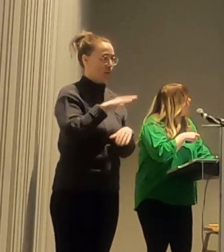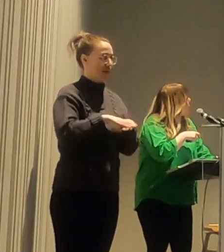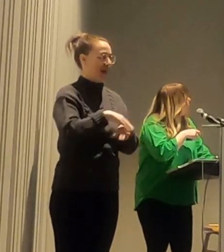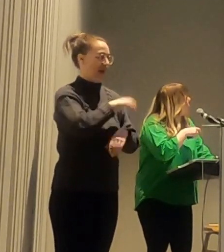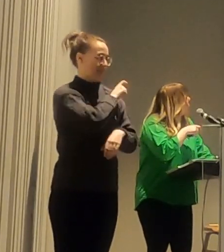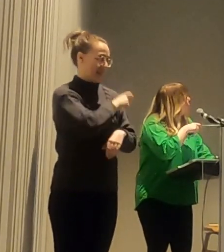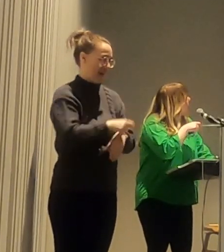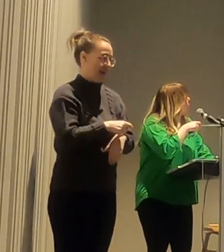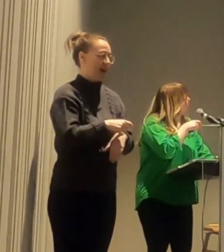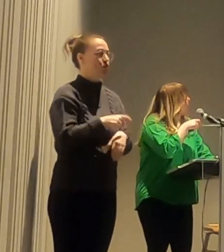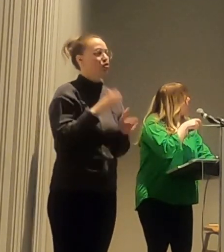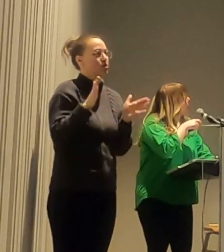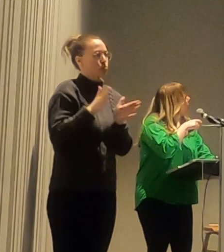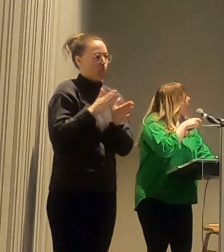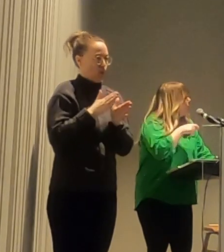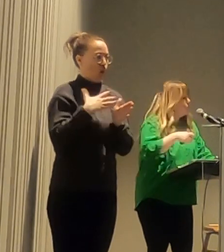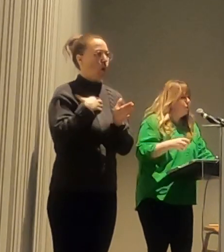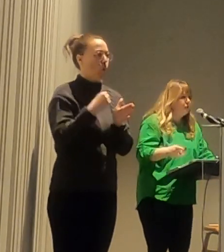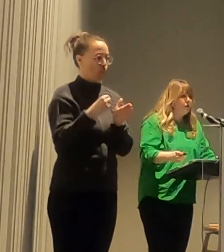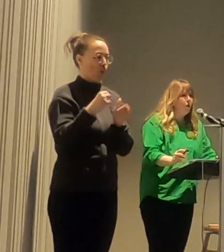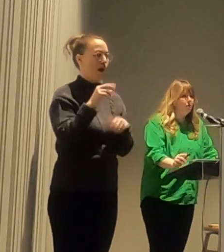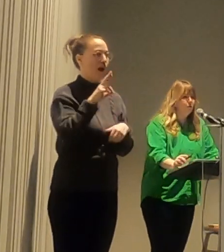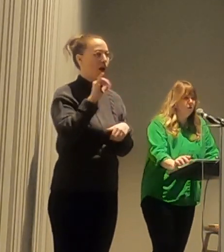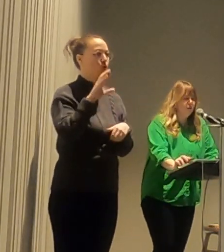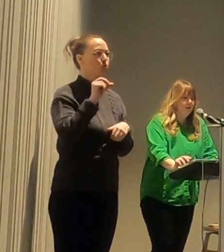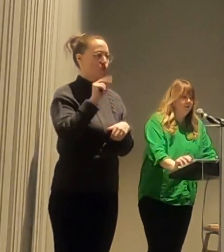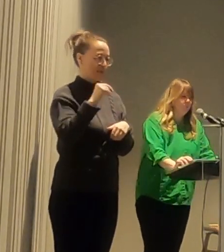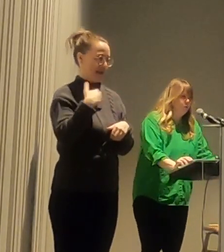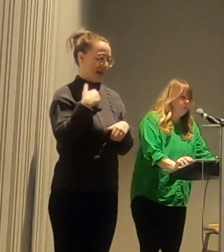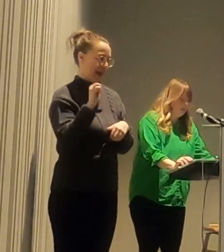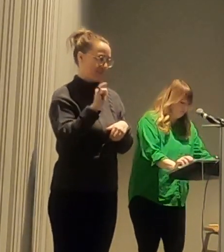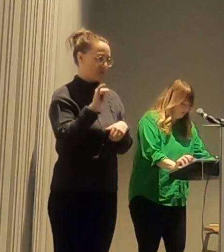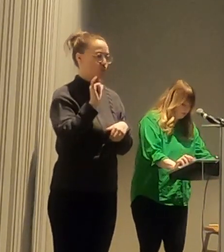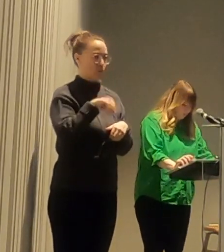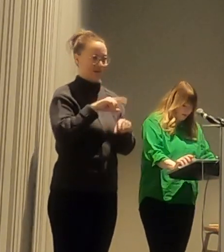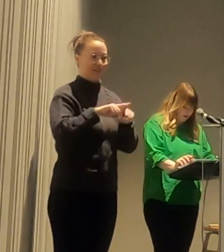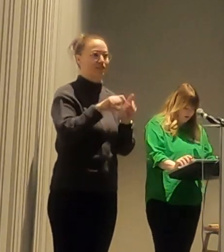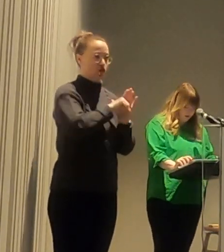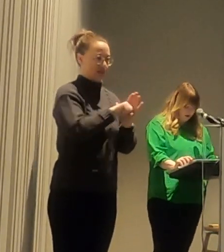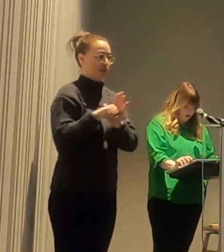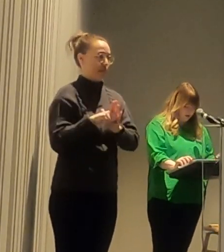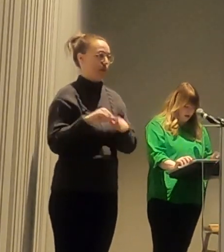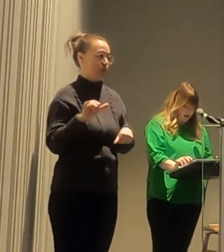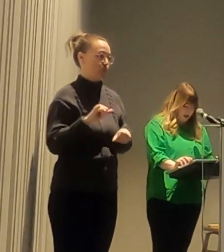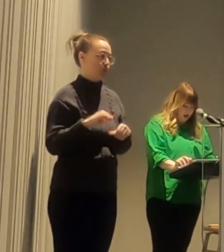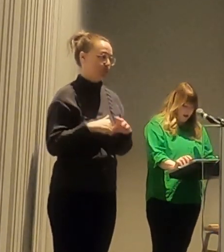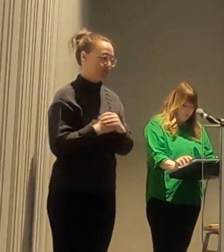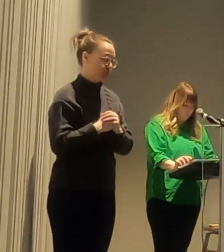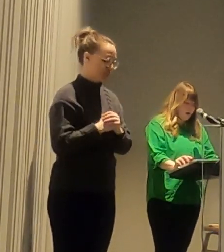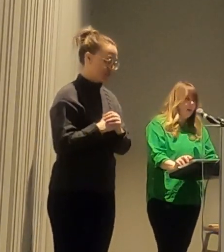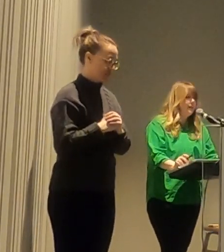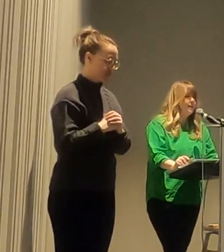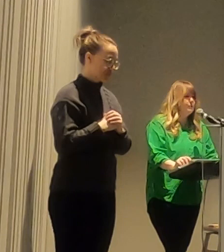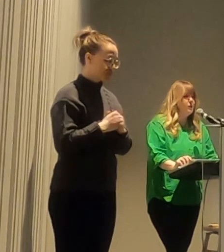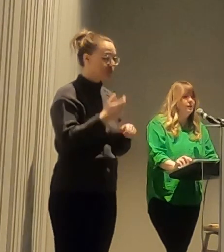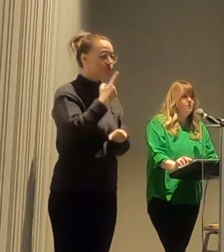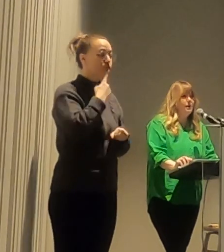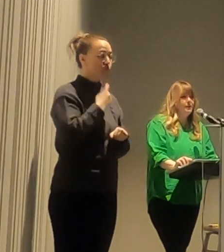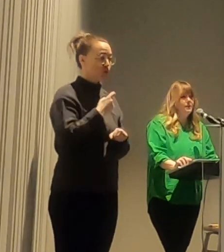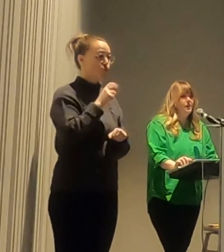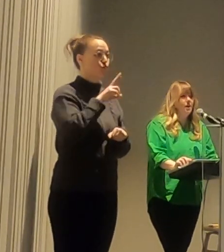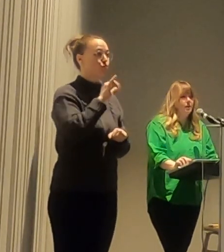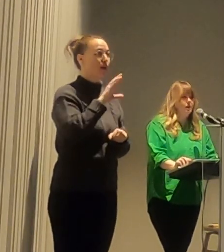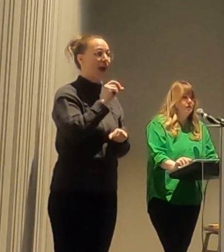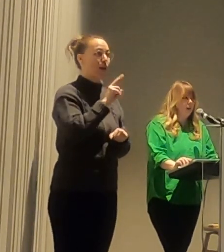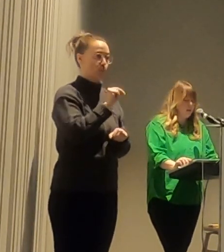and then this smaller white ribbon, which is all full of different motifs as well. Red, as we talked